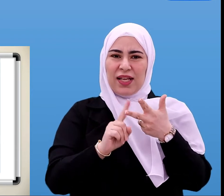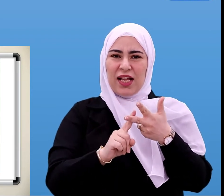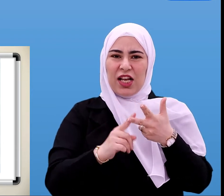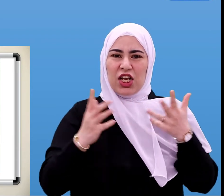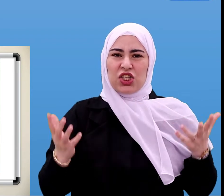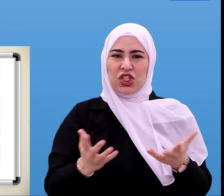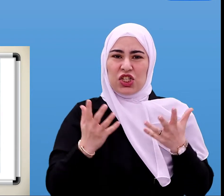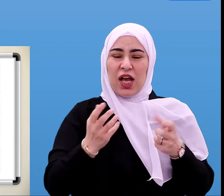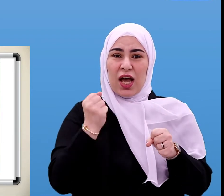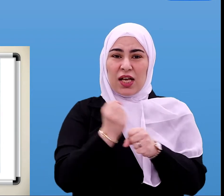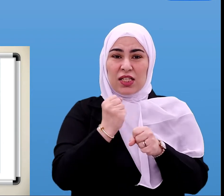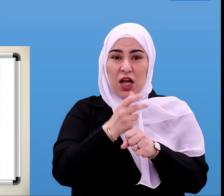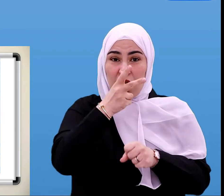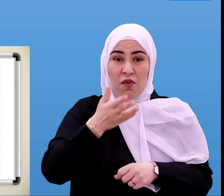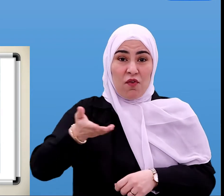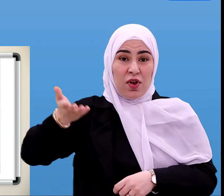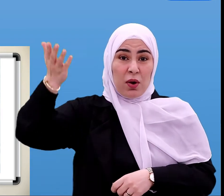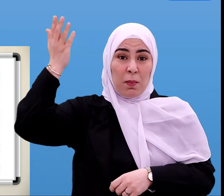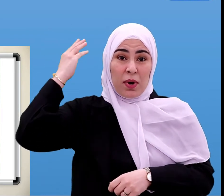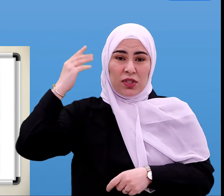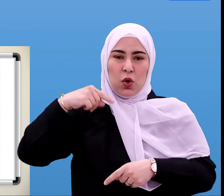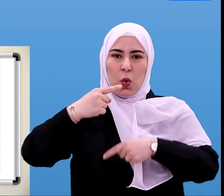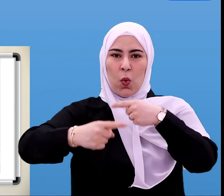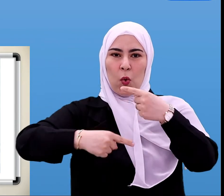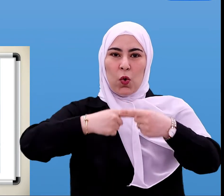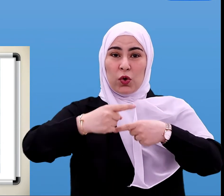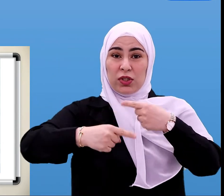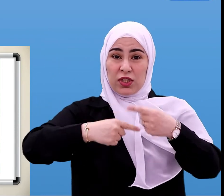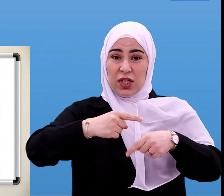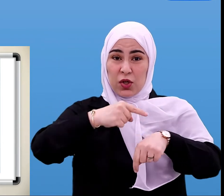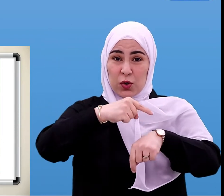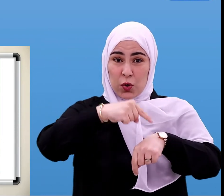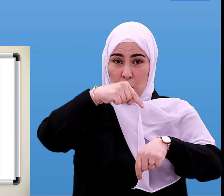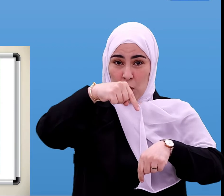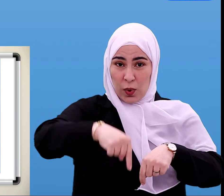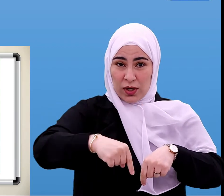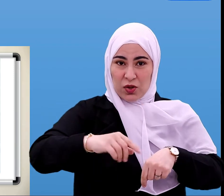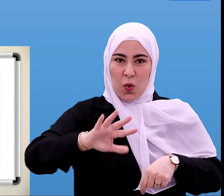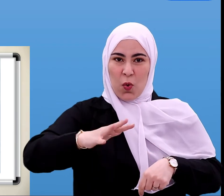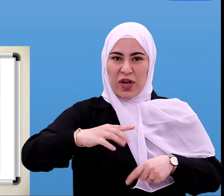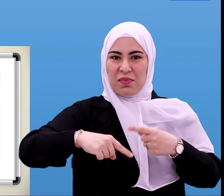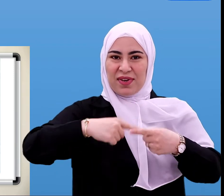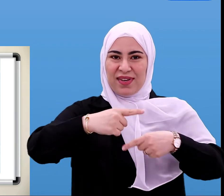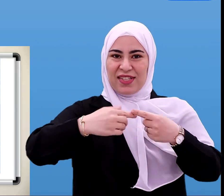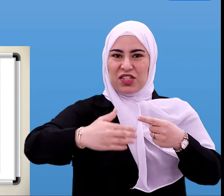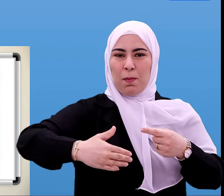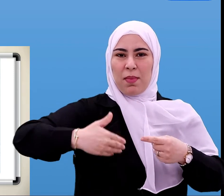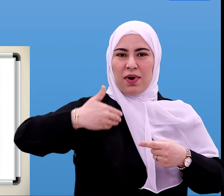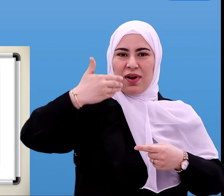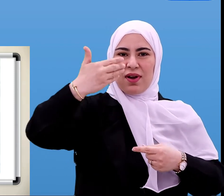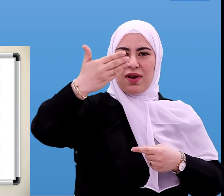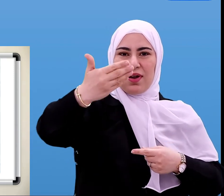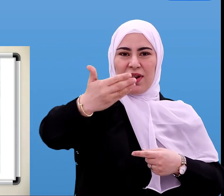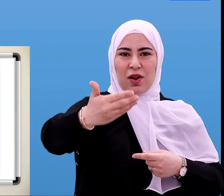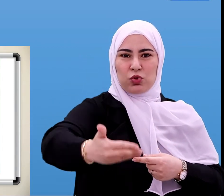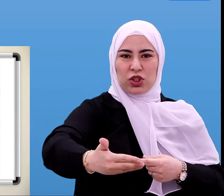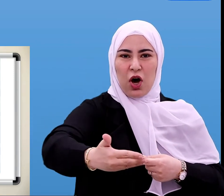in the past and continued to happen and maybe in the future will